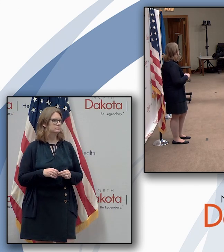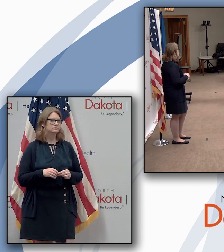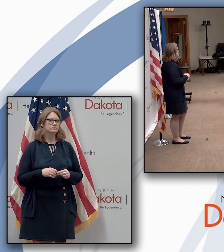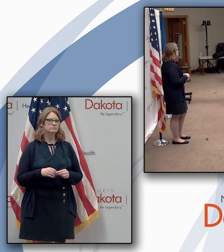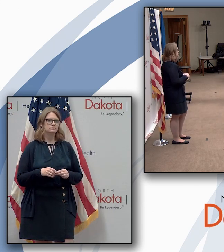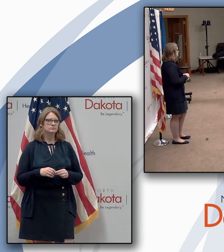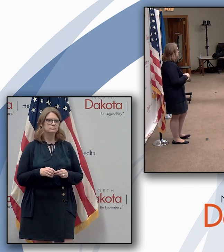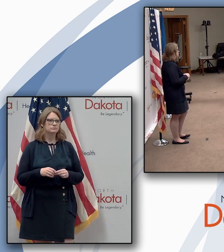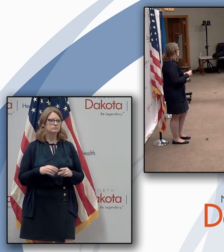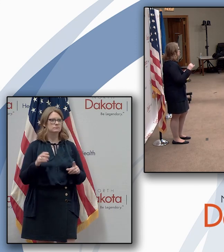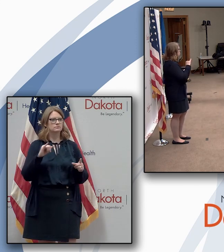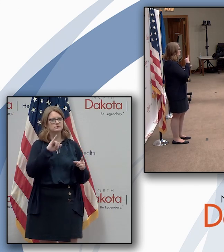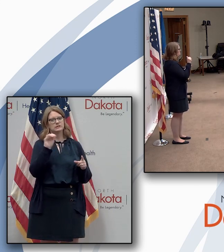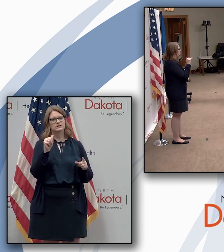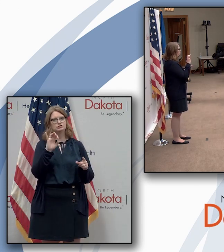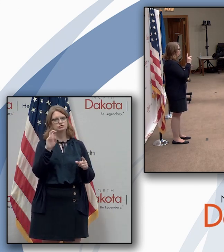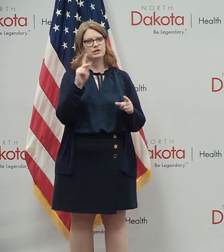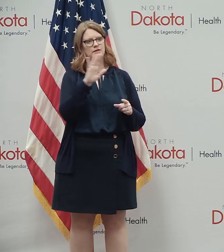And Jack, your question,